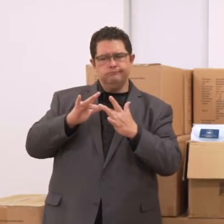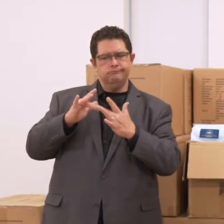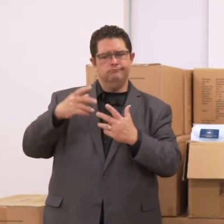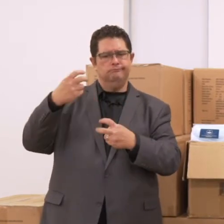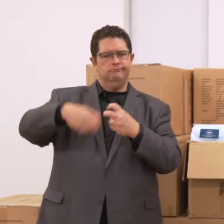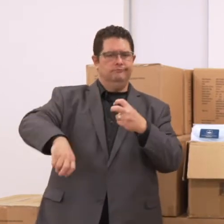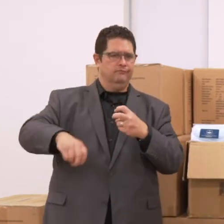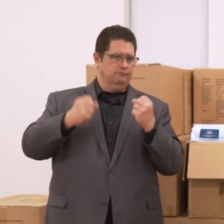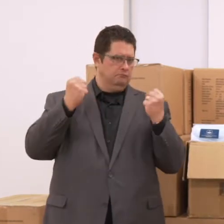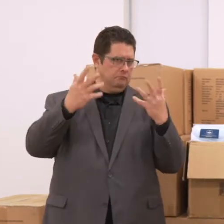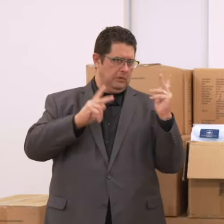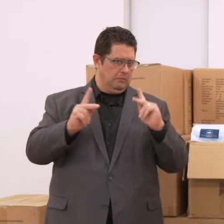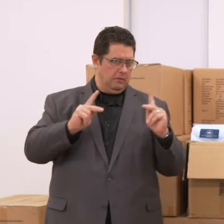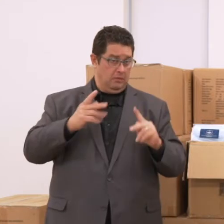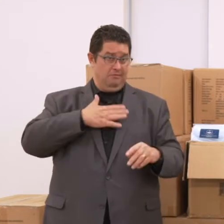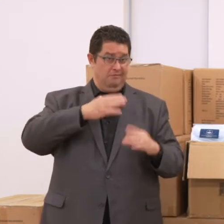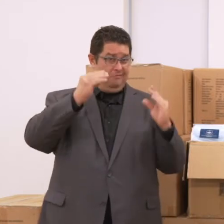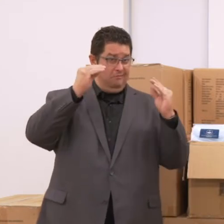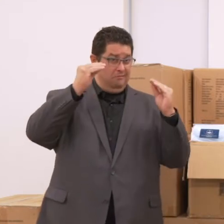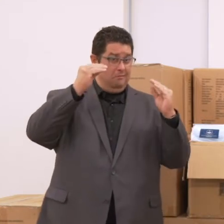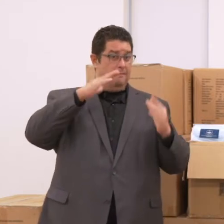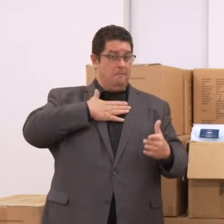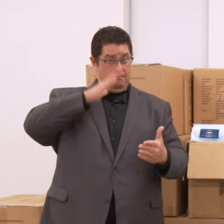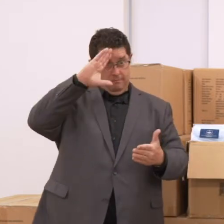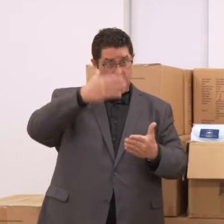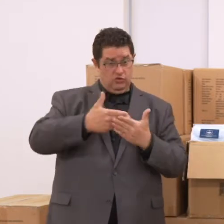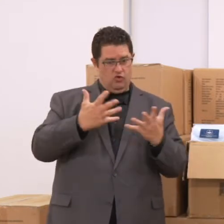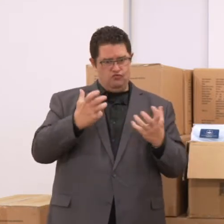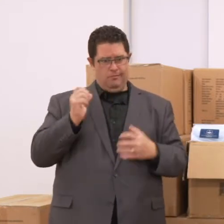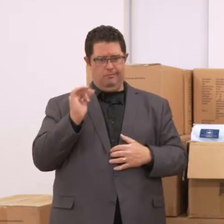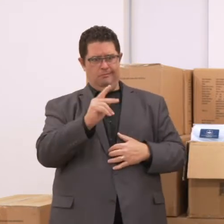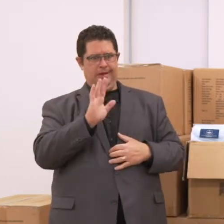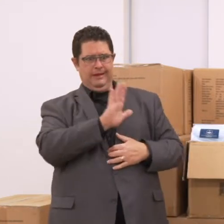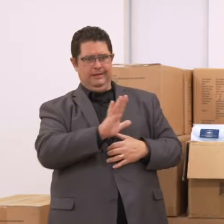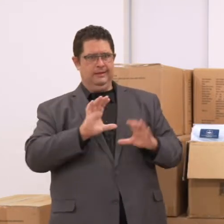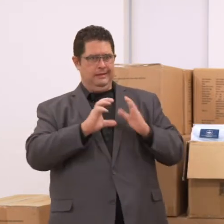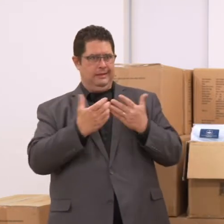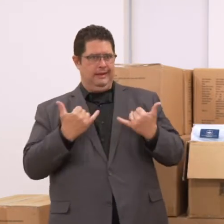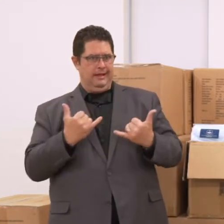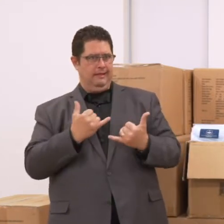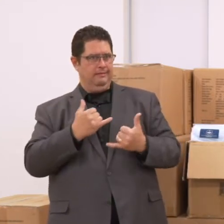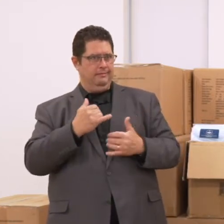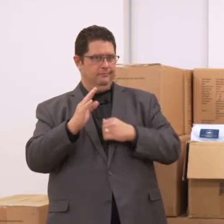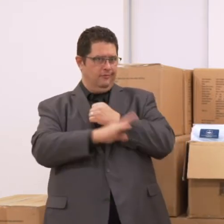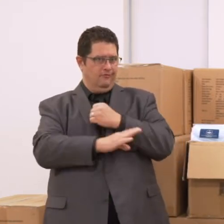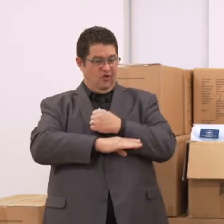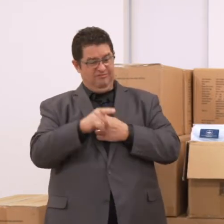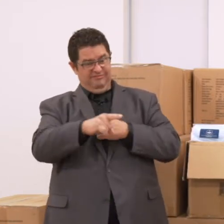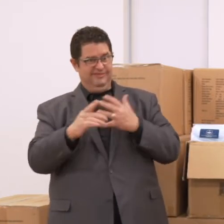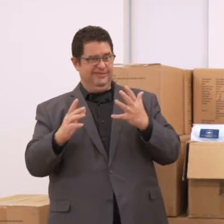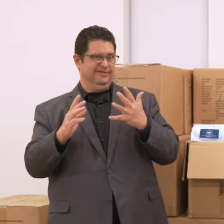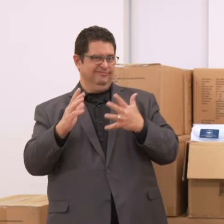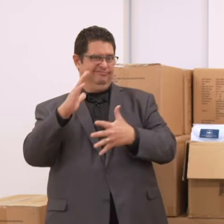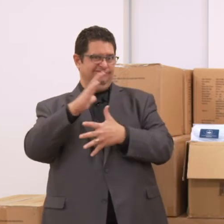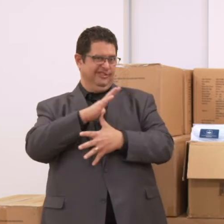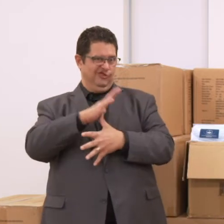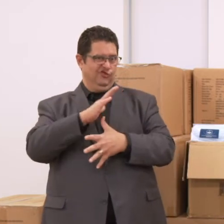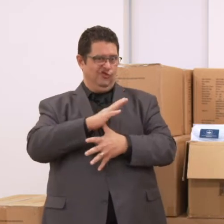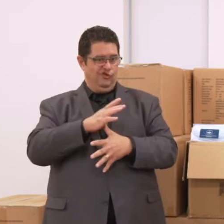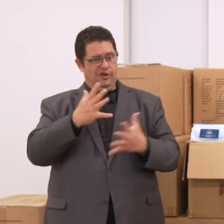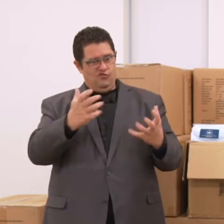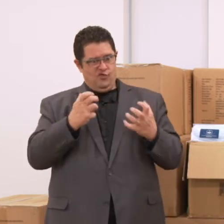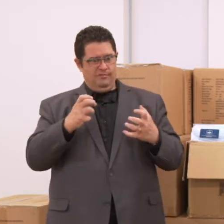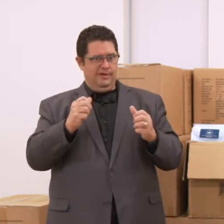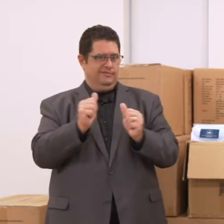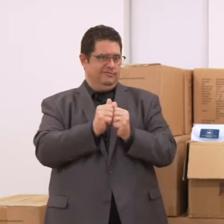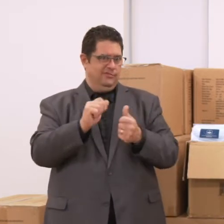many. My son wants to be back in his class this fall. He's a senior, and he wants to be with his friends. I